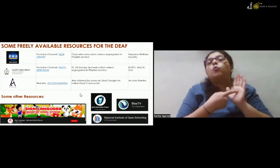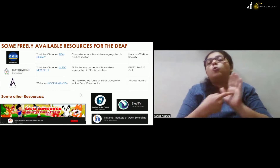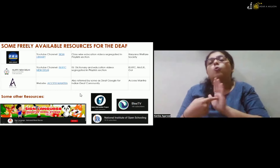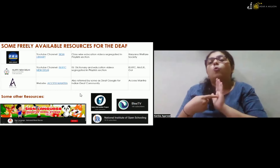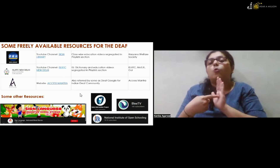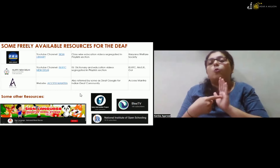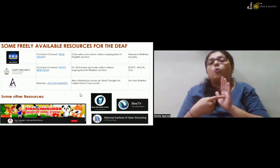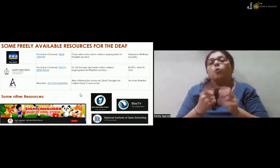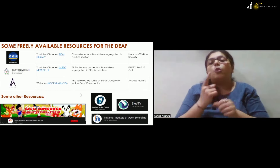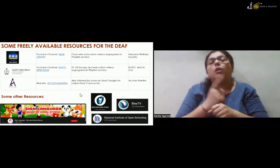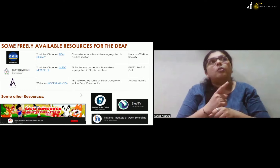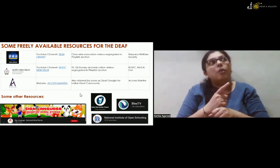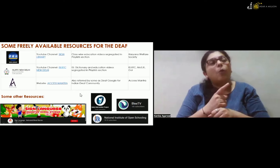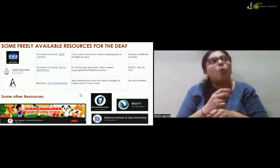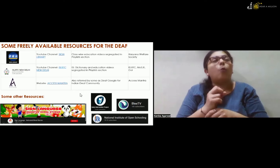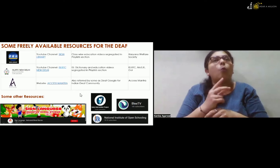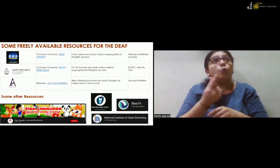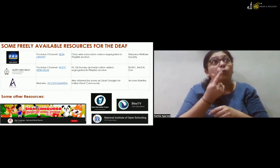goes on.